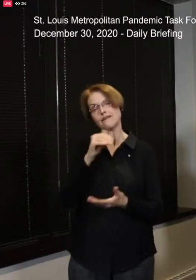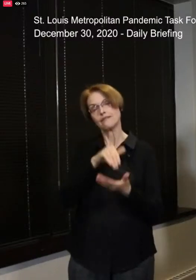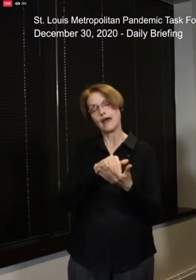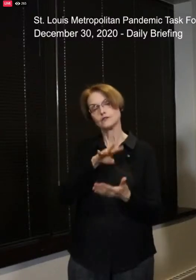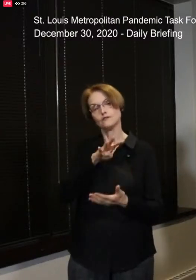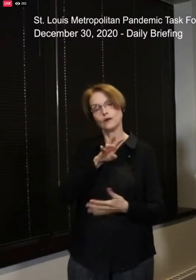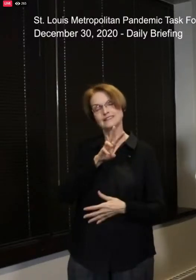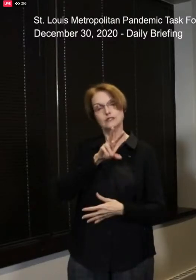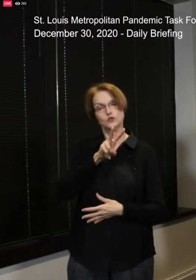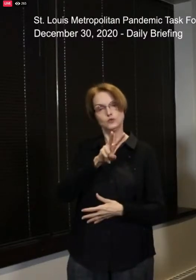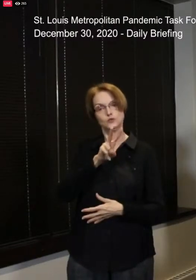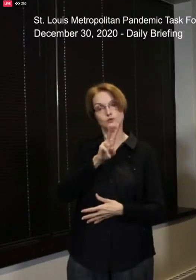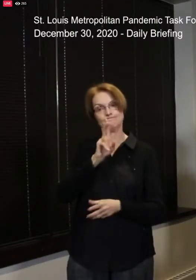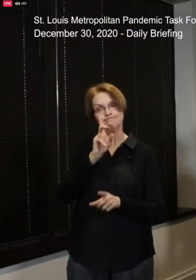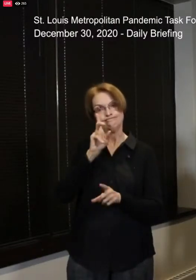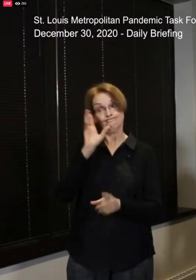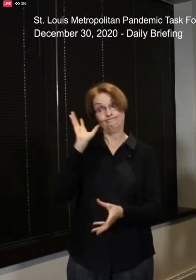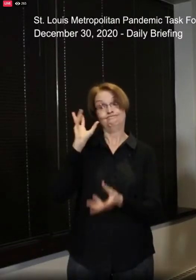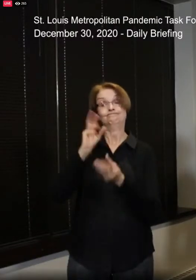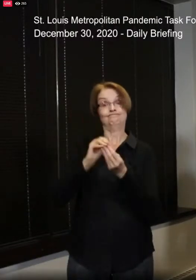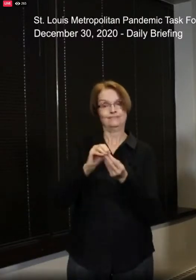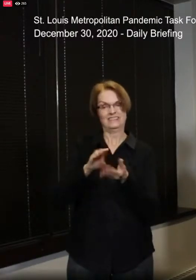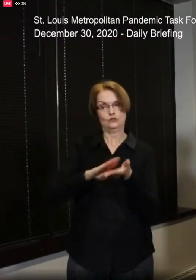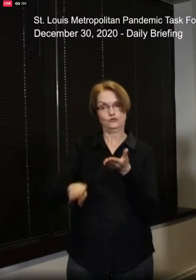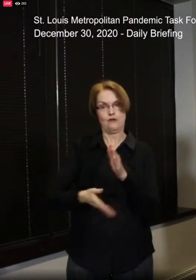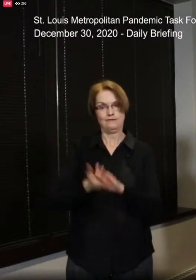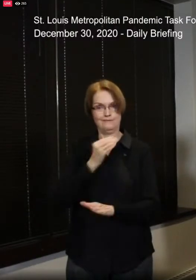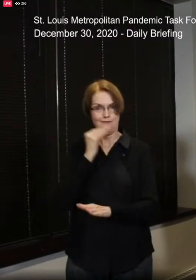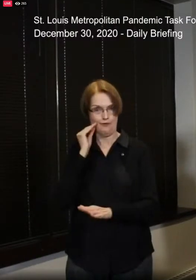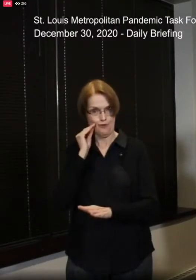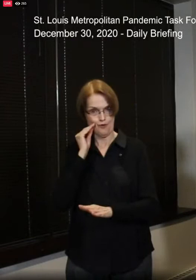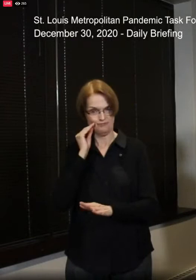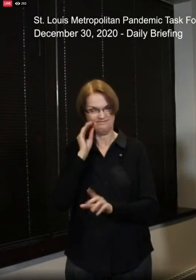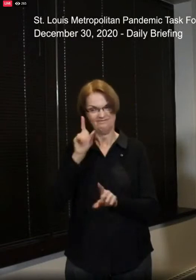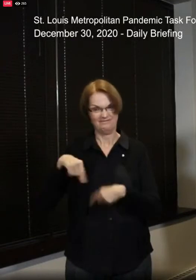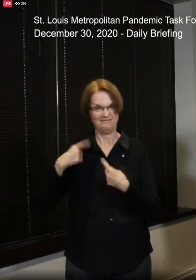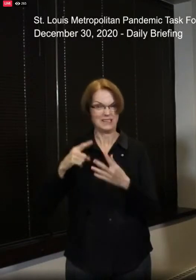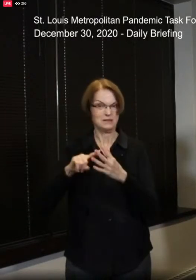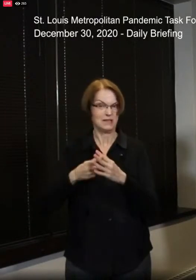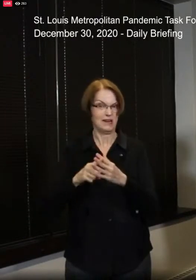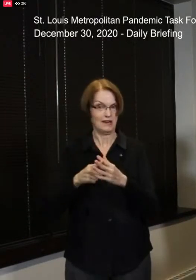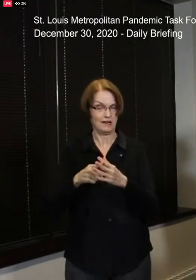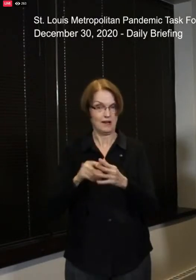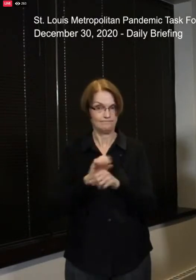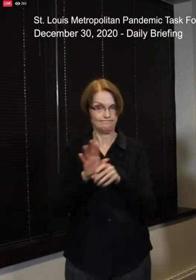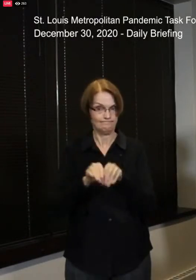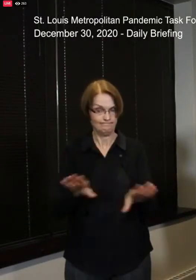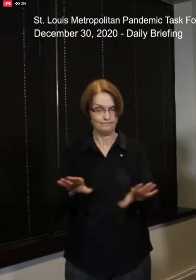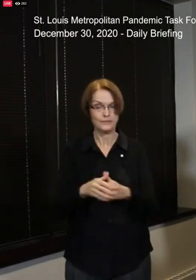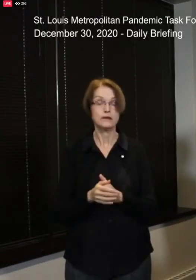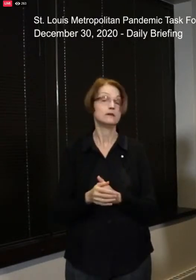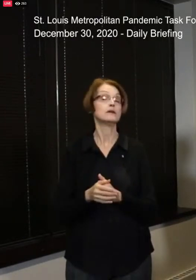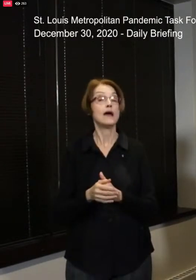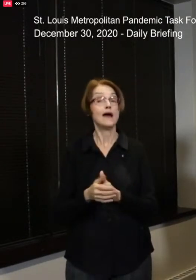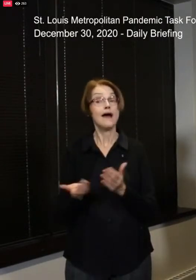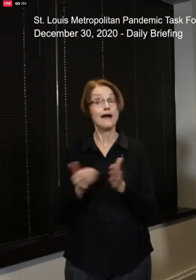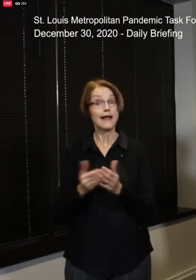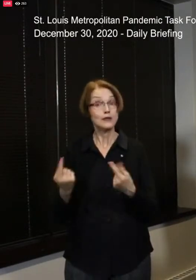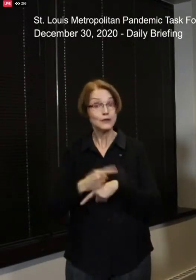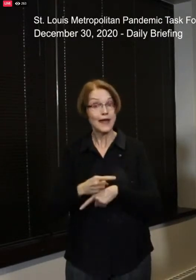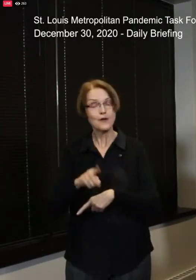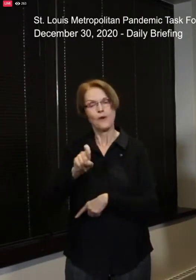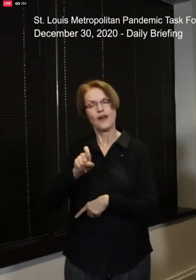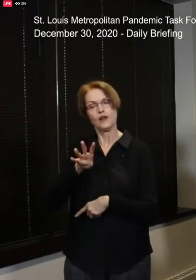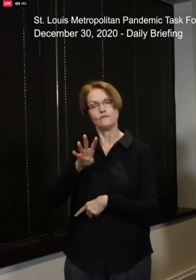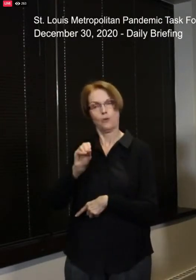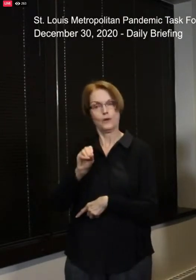14,462 patients that have been discharged from the hospitals since the beginning of the pandemic, and we discharged an additional